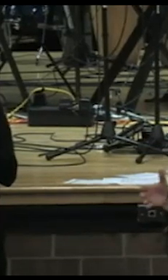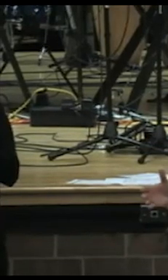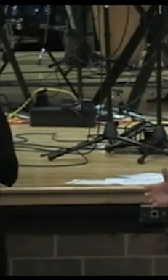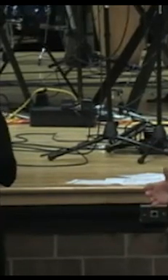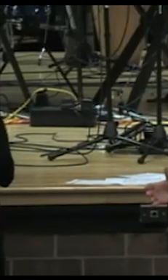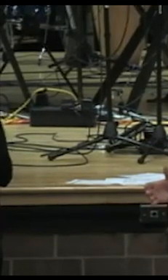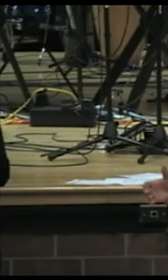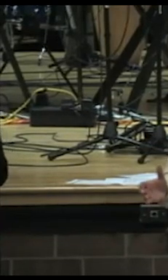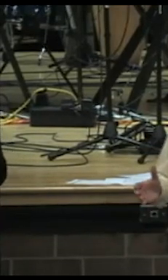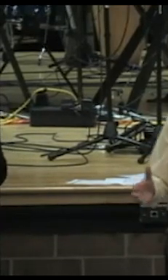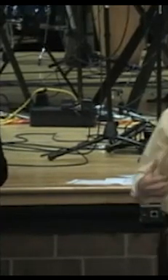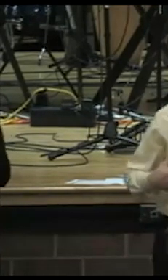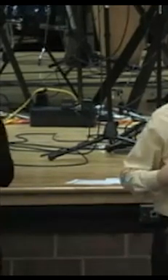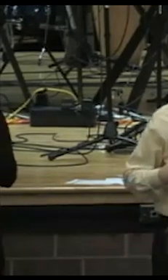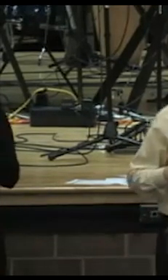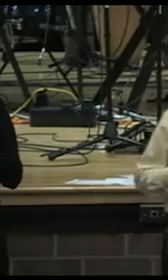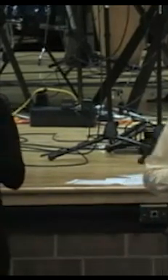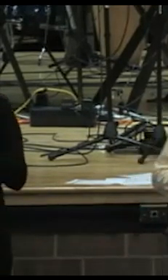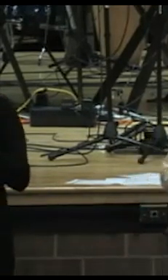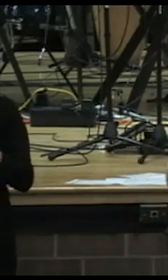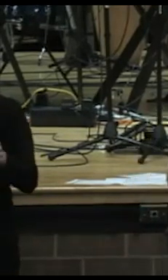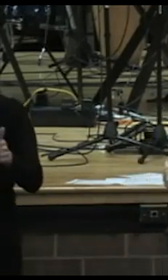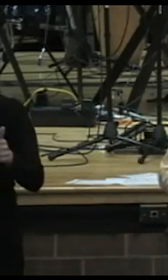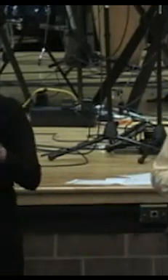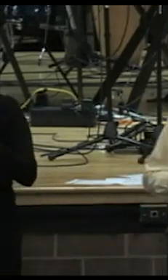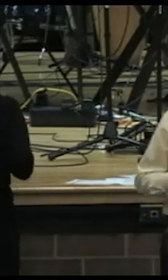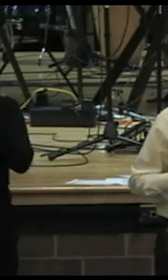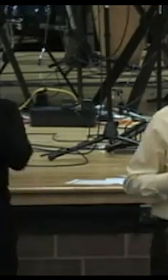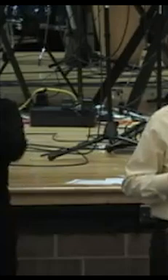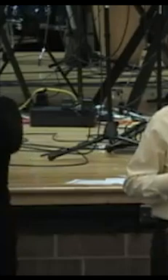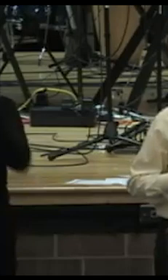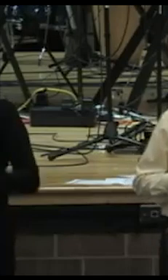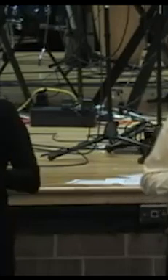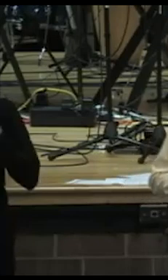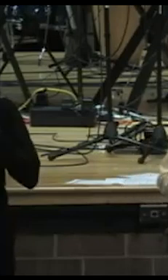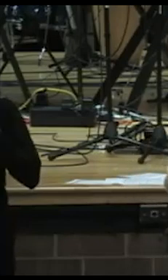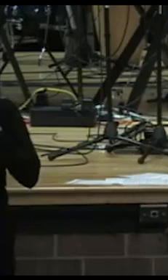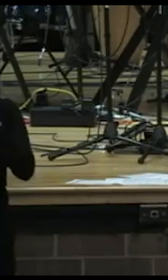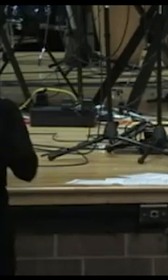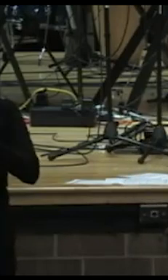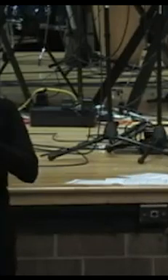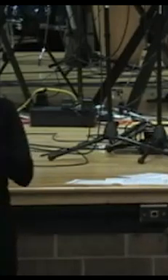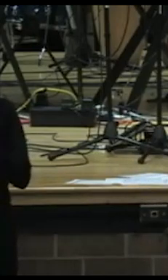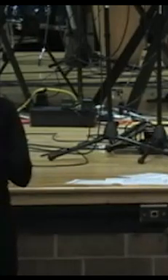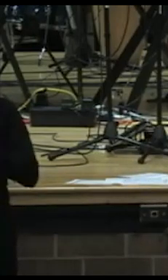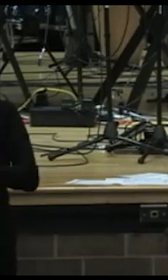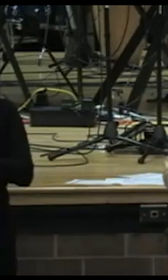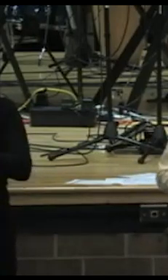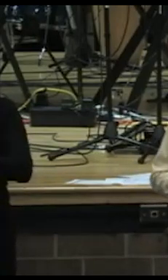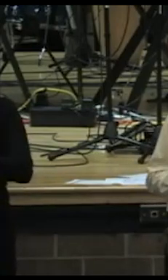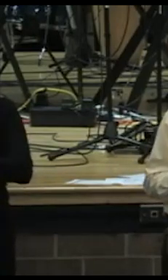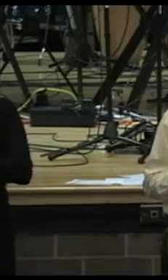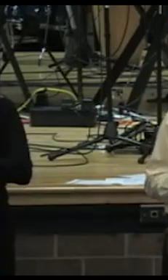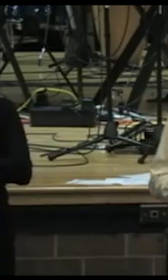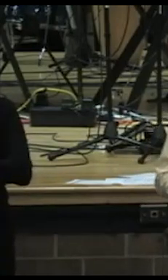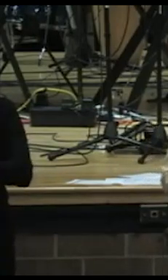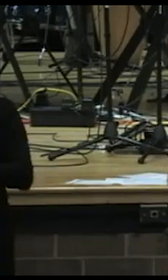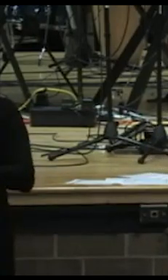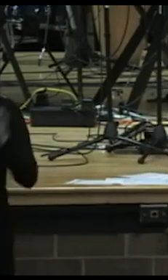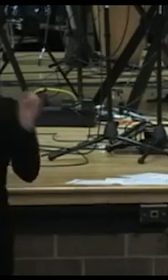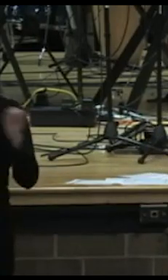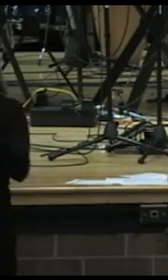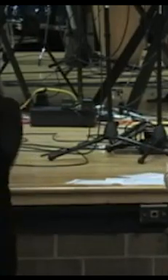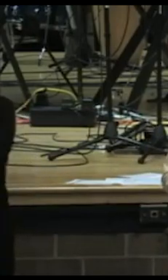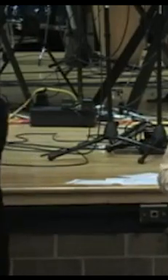The first core value is that the Lord will be honored in our lives, our family, and the church. And as individually, oh God,